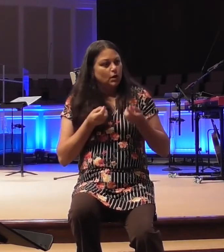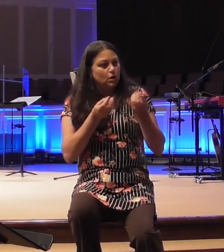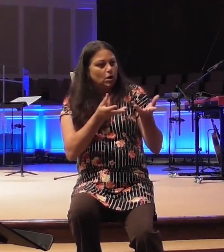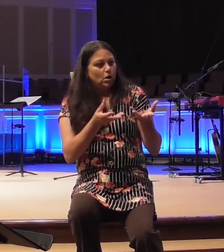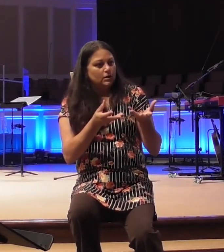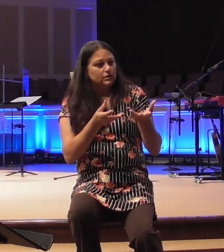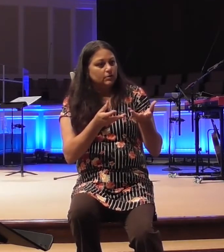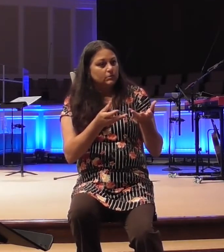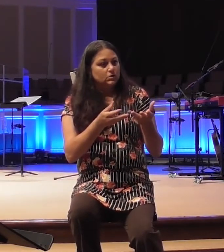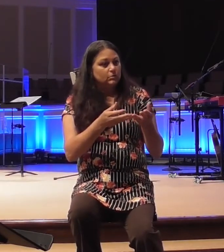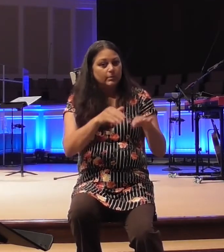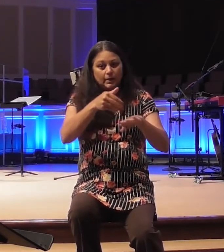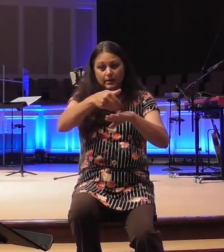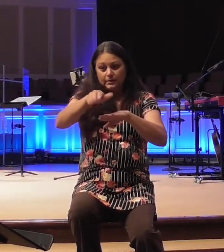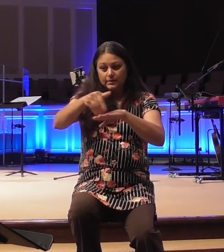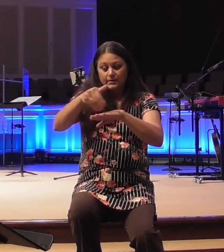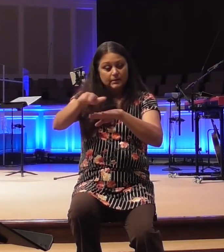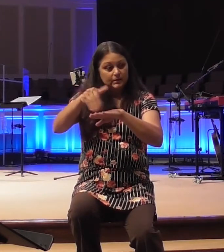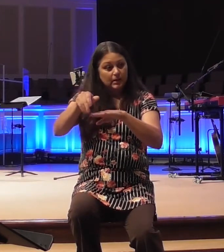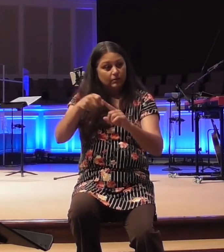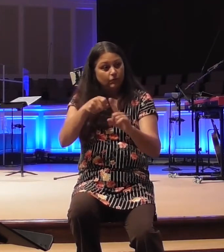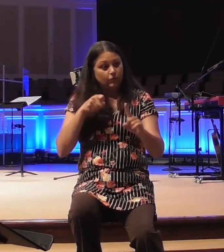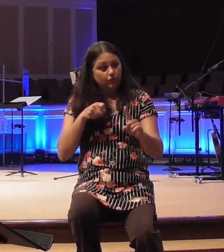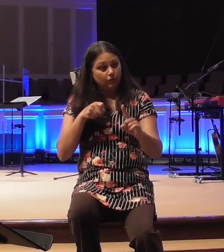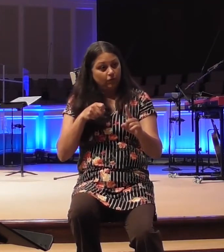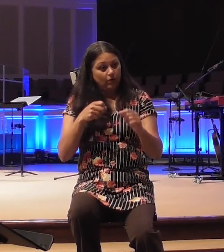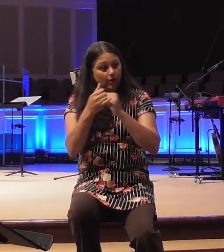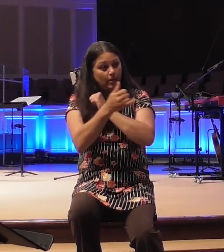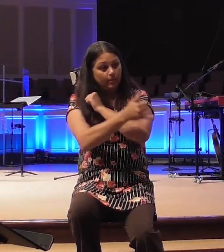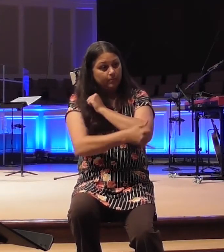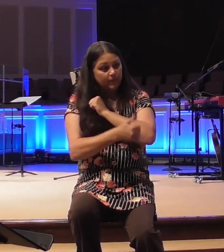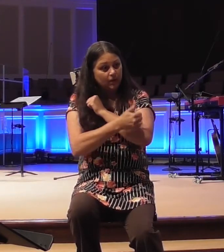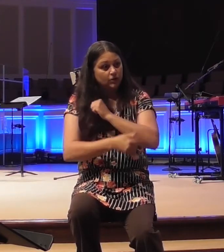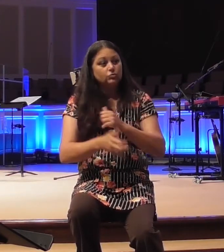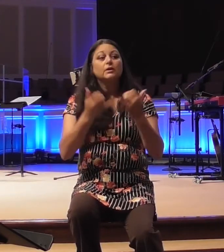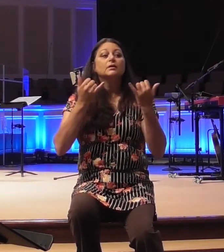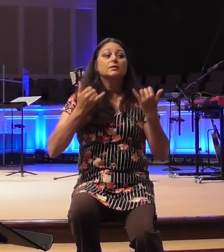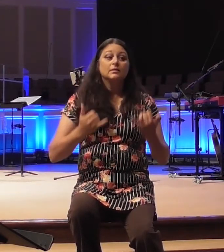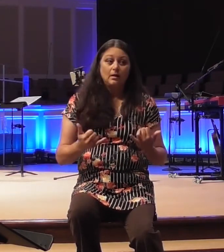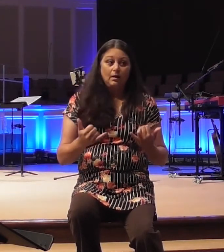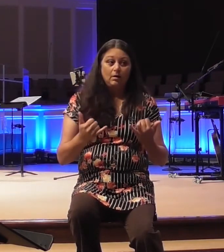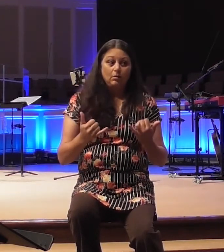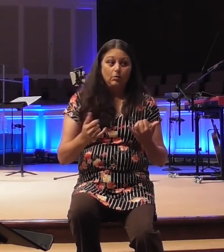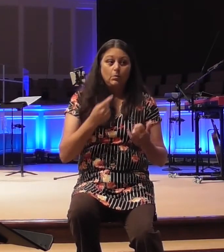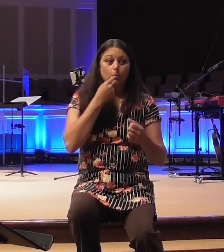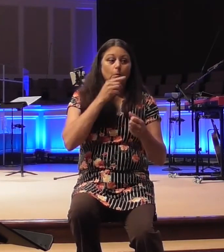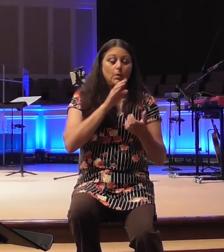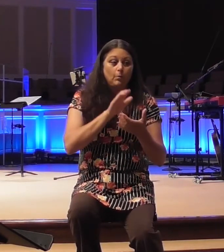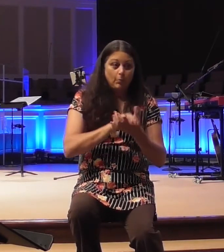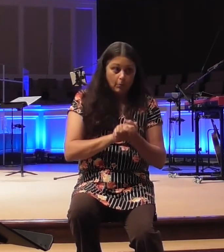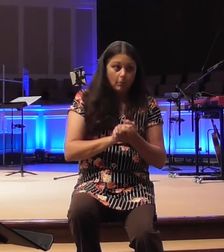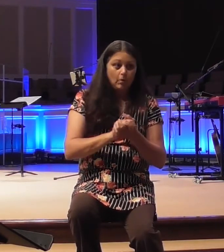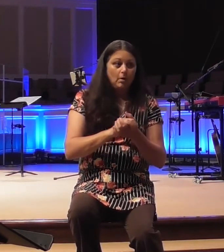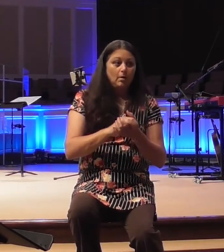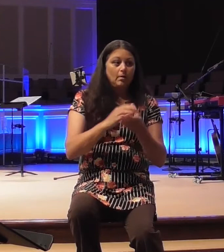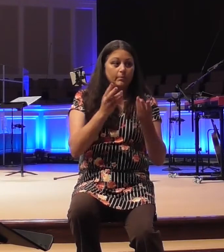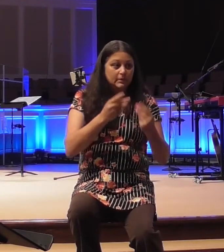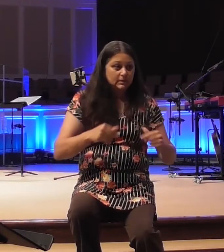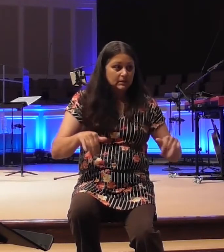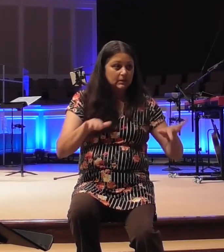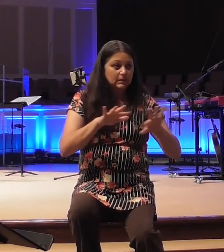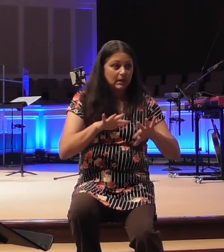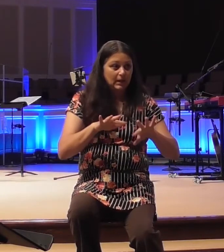exiled out of their country and out of the promised land. And that was their only hope of return, is that in grace and